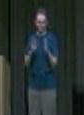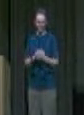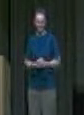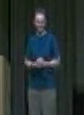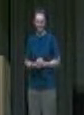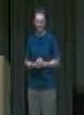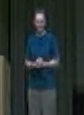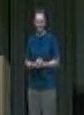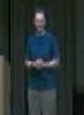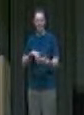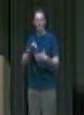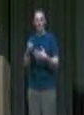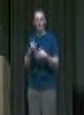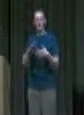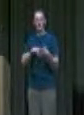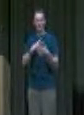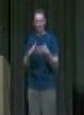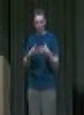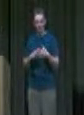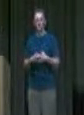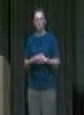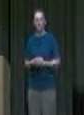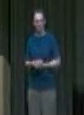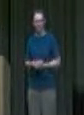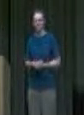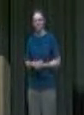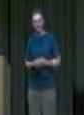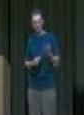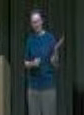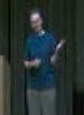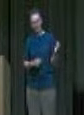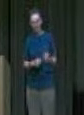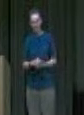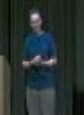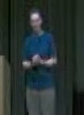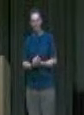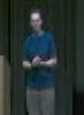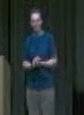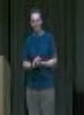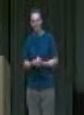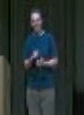is the project schedule itself. So marking